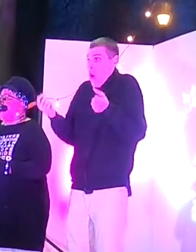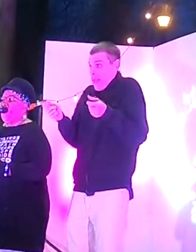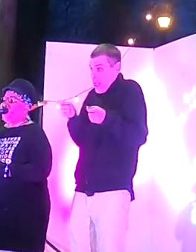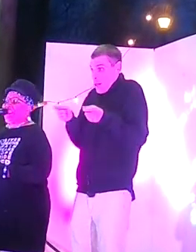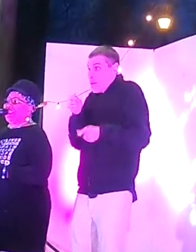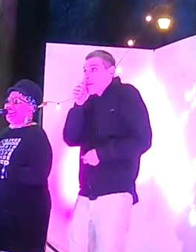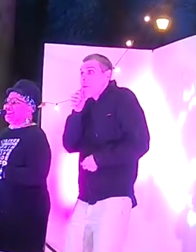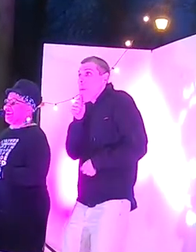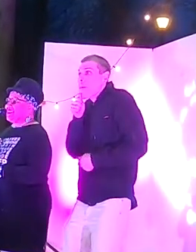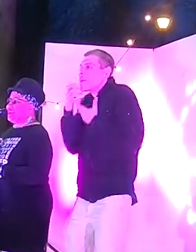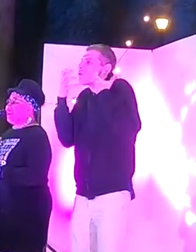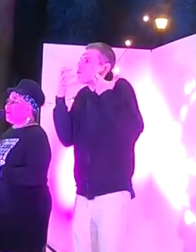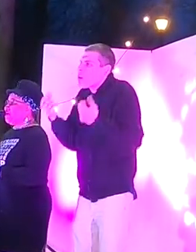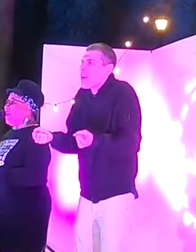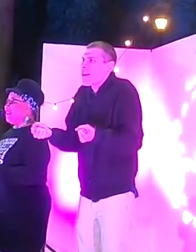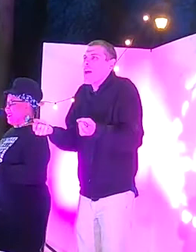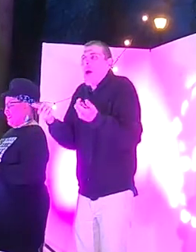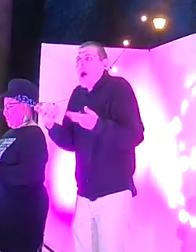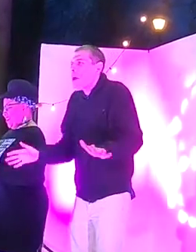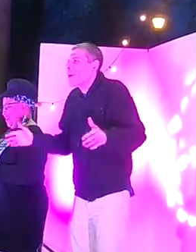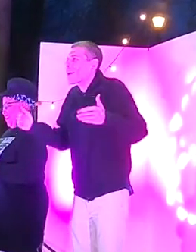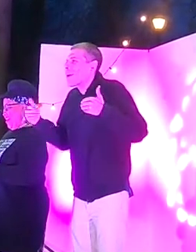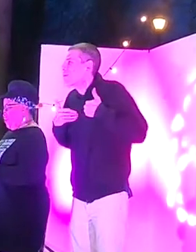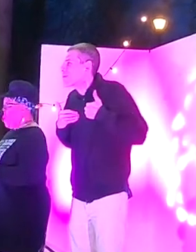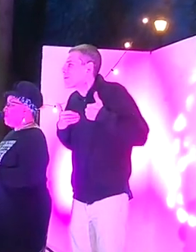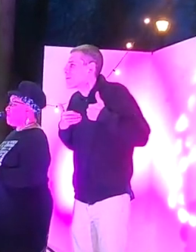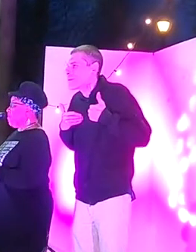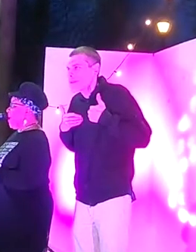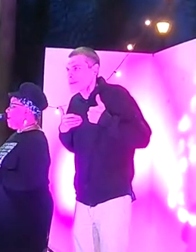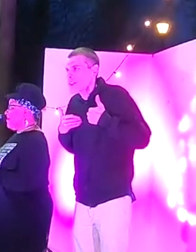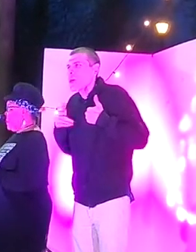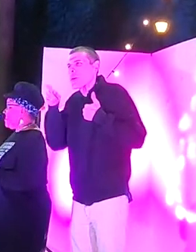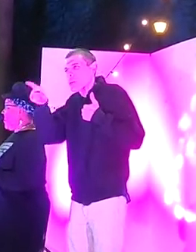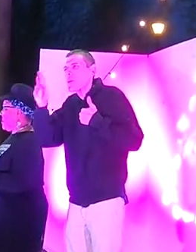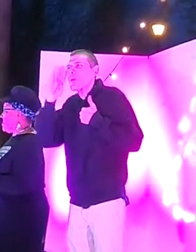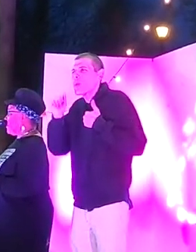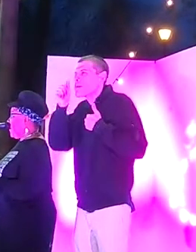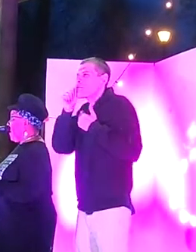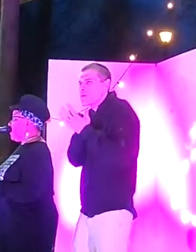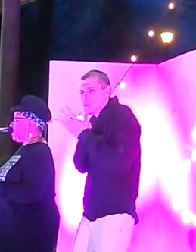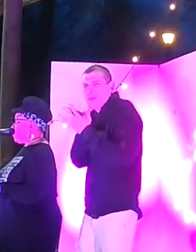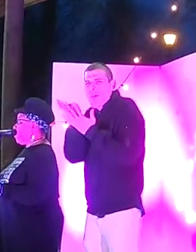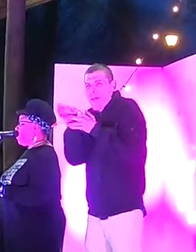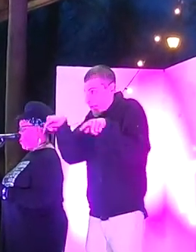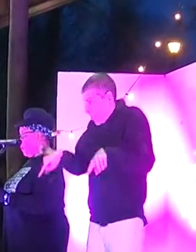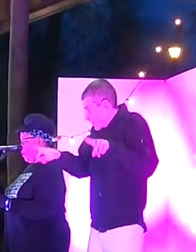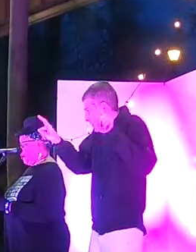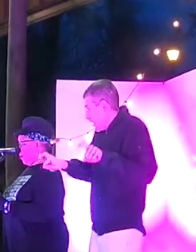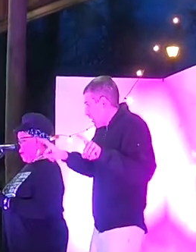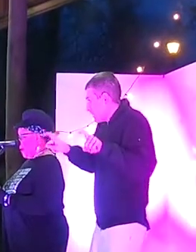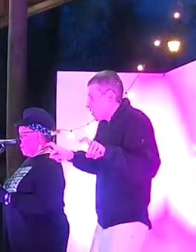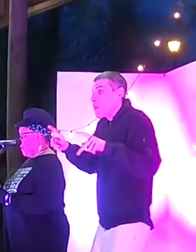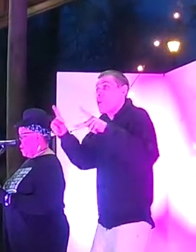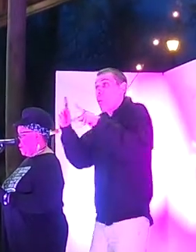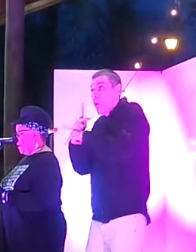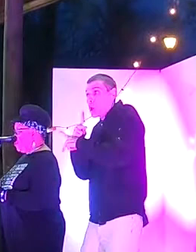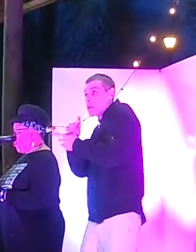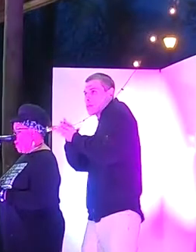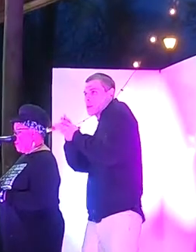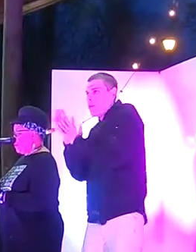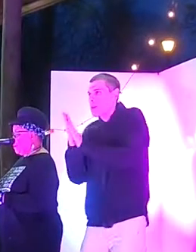copeness already in us. Trust. You'll survive this test as your worst brings your